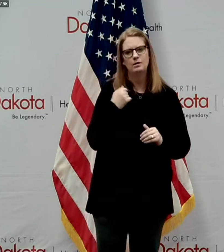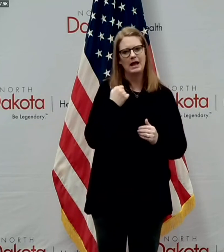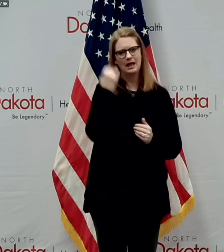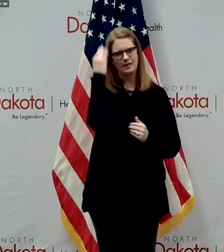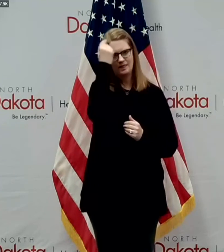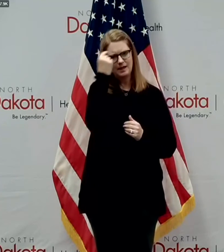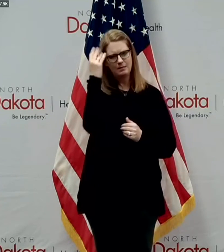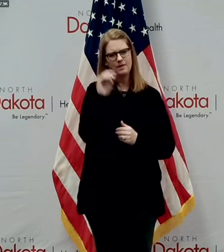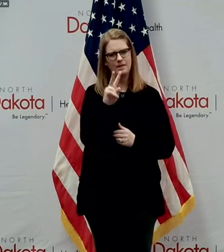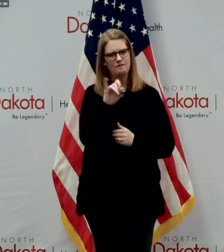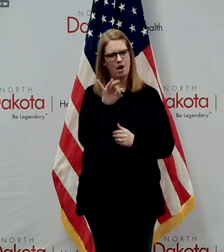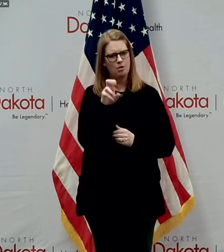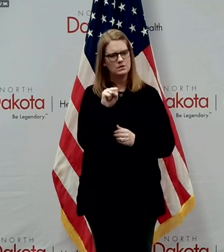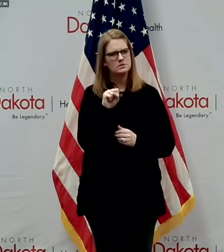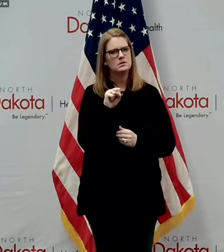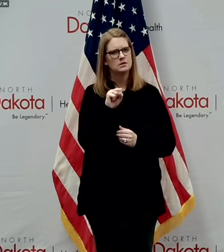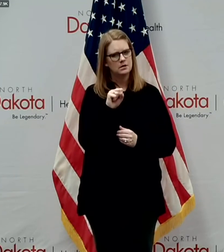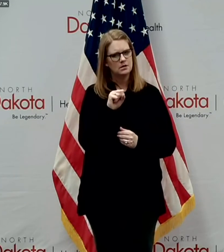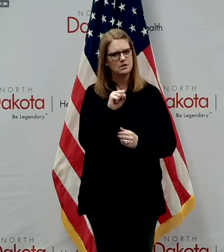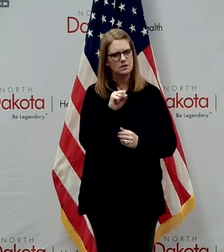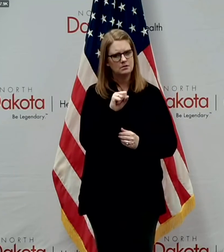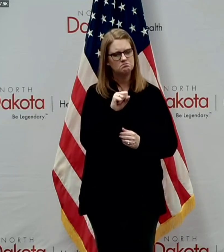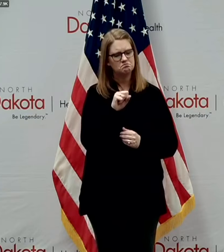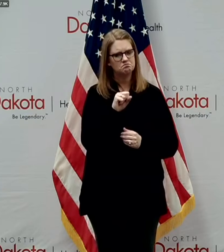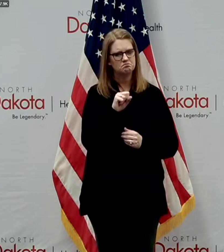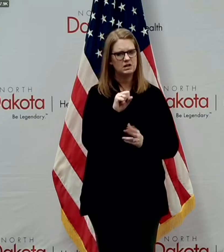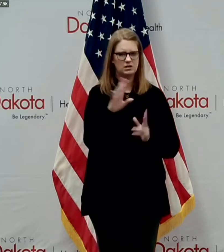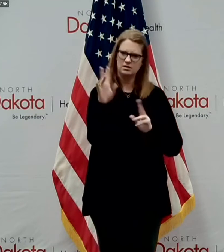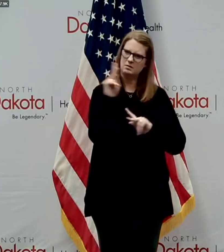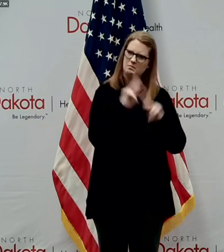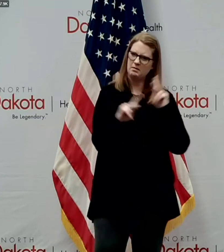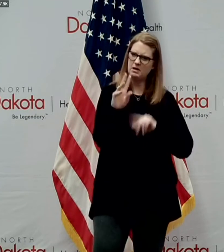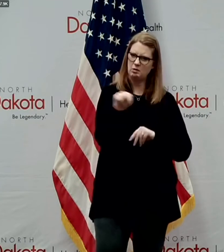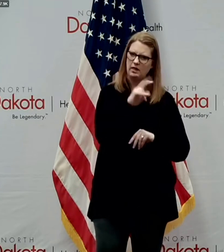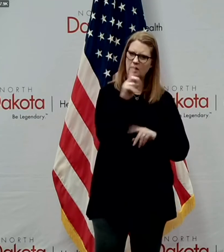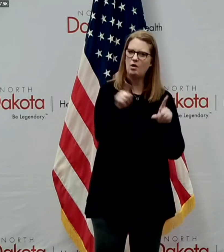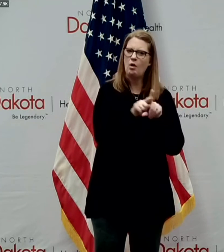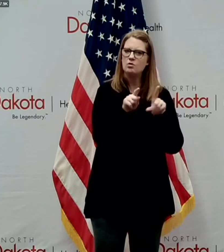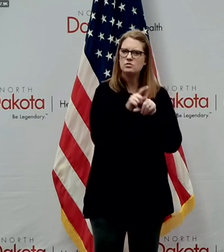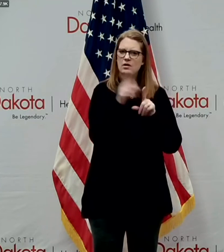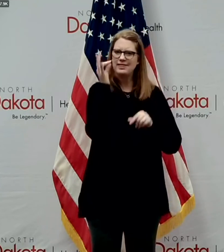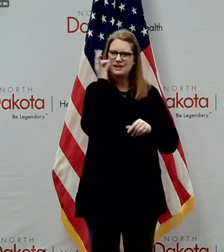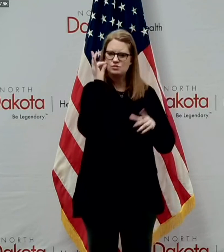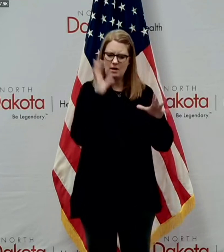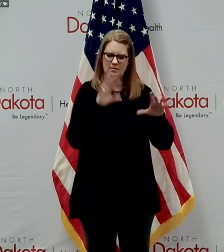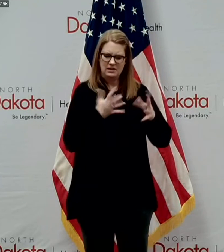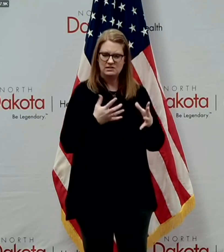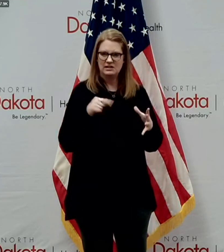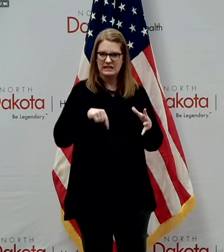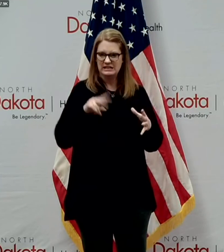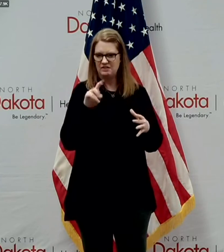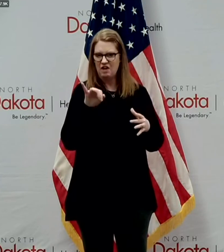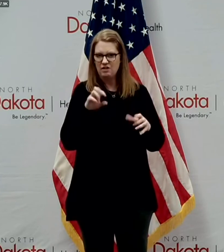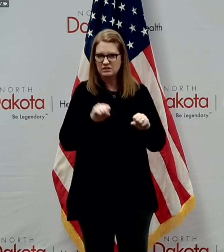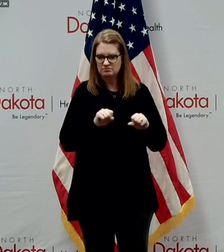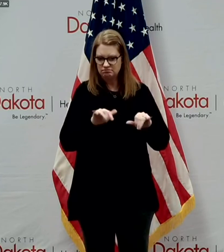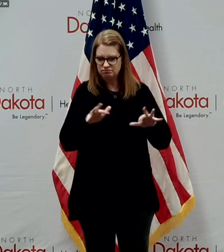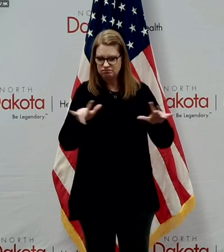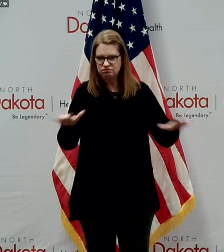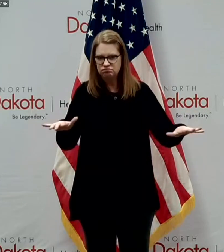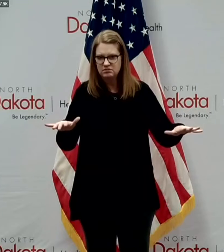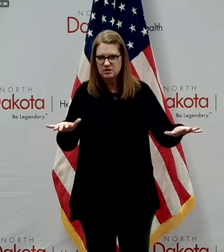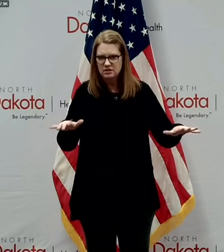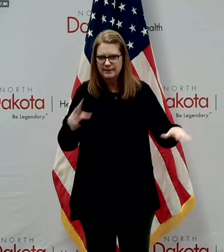virus, and I think most of you in North Dakota and our tribal nations would agree that this pandemic, this virus does not see